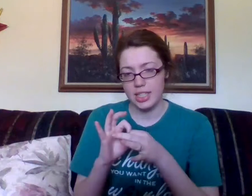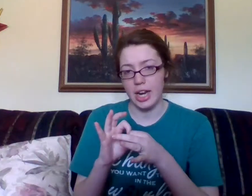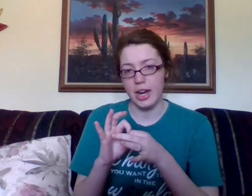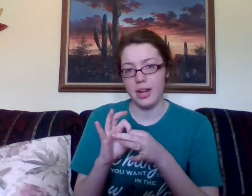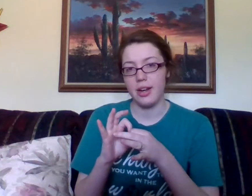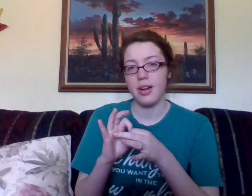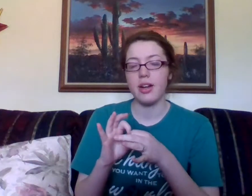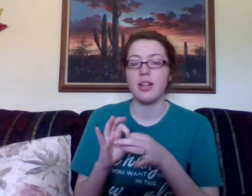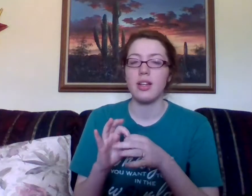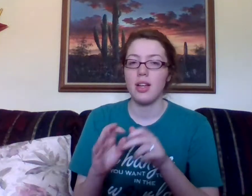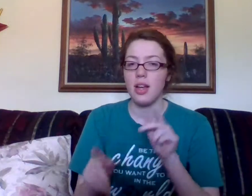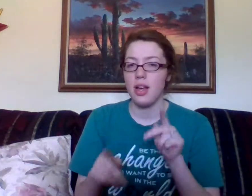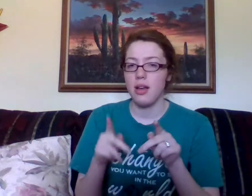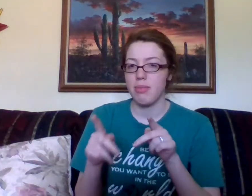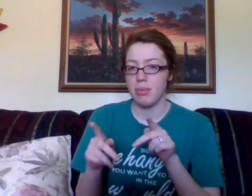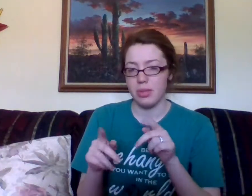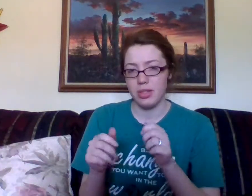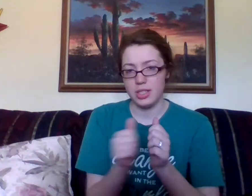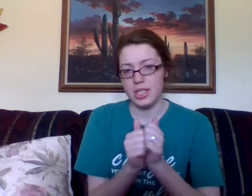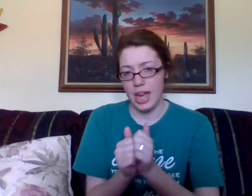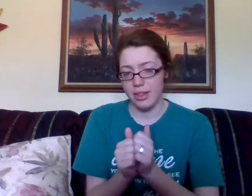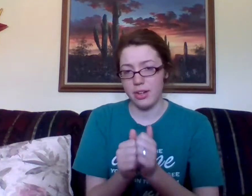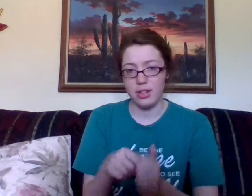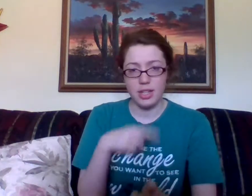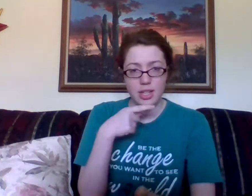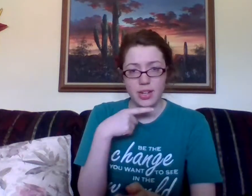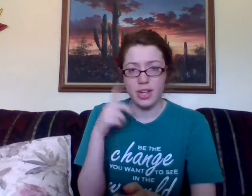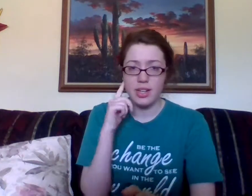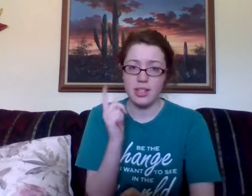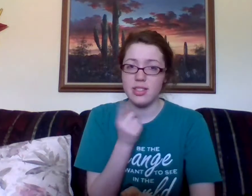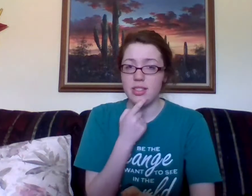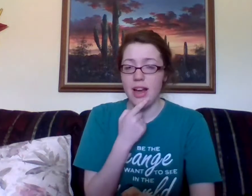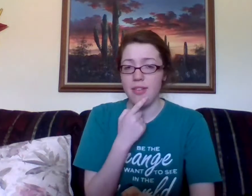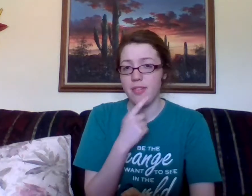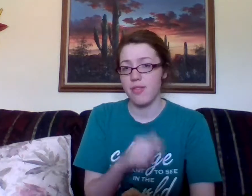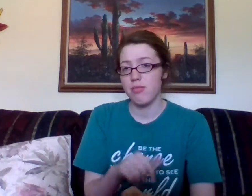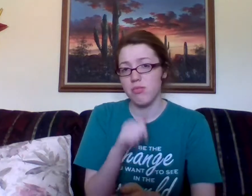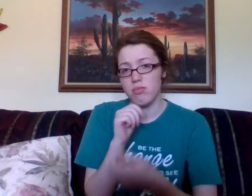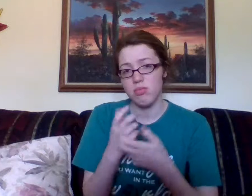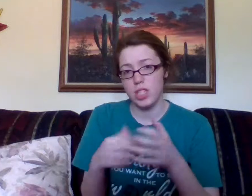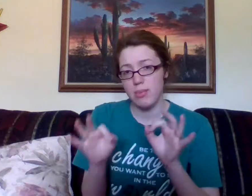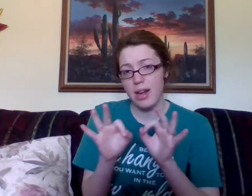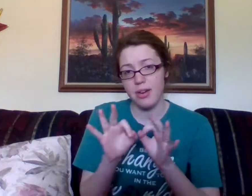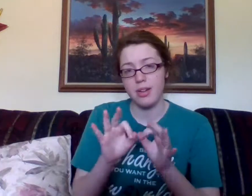connecting people together. Hearing, deaf, doesn't matter.